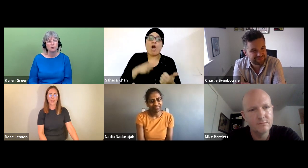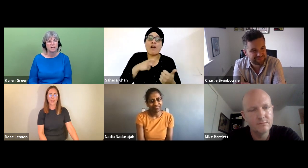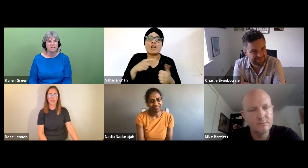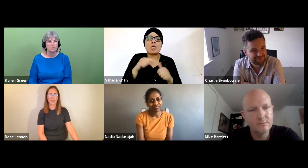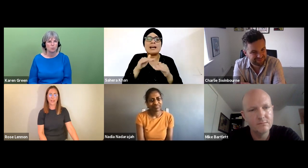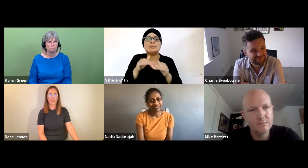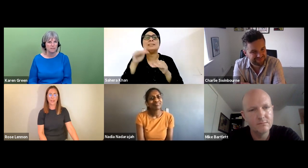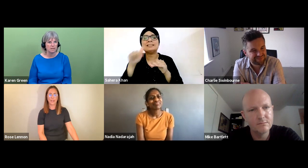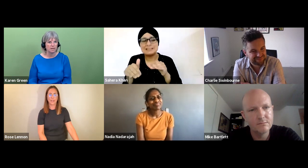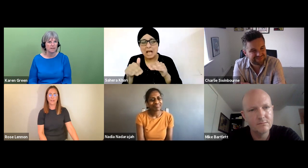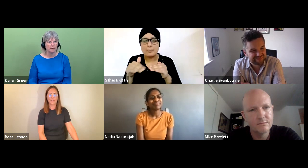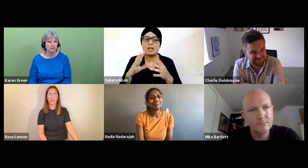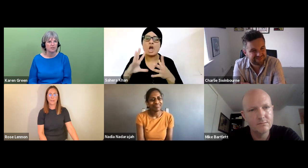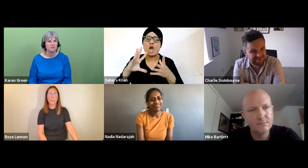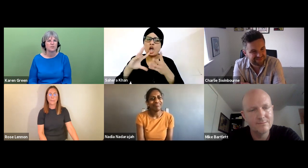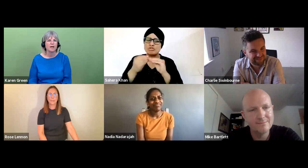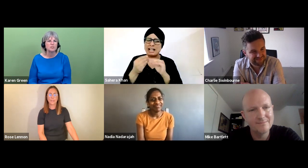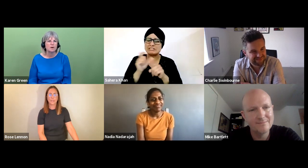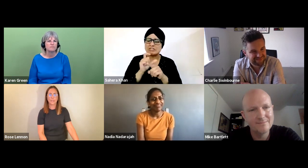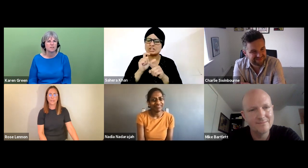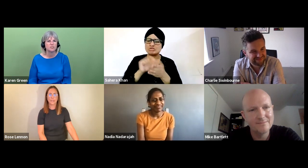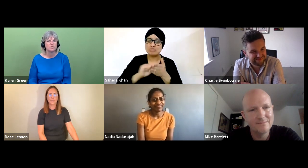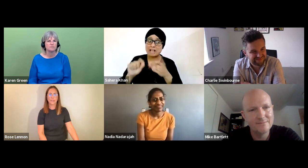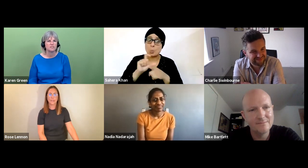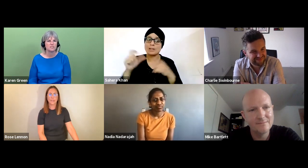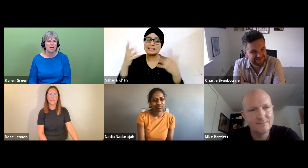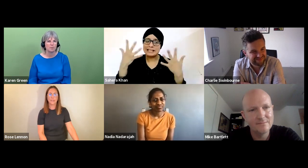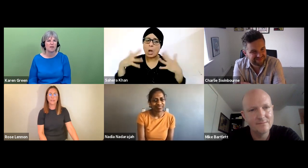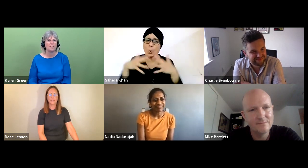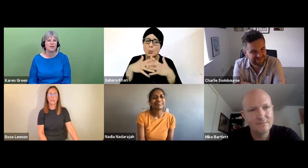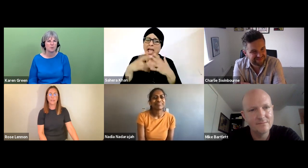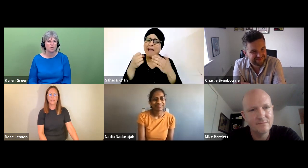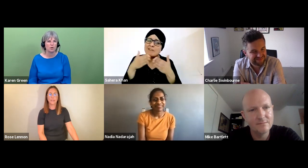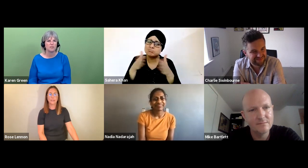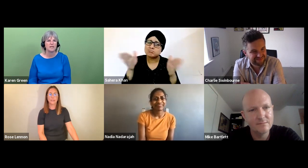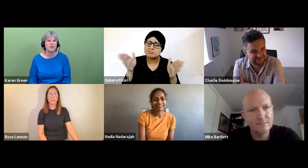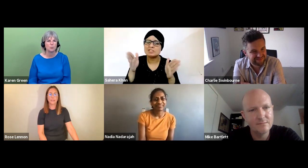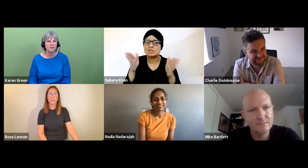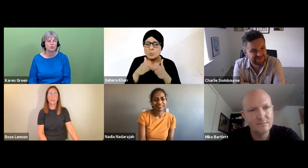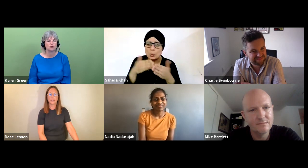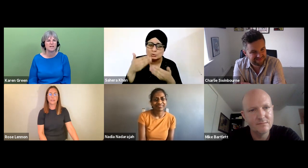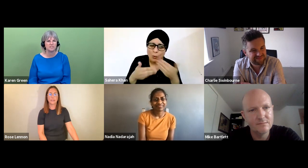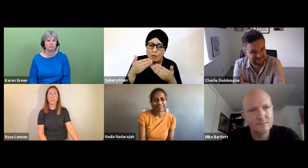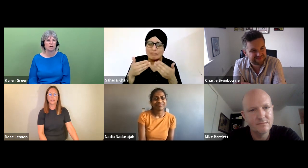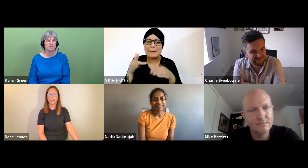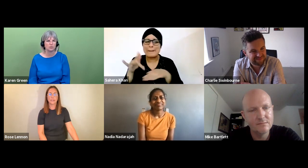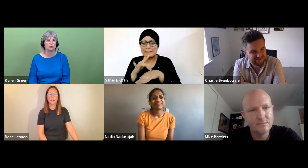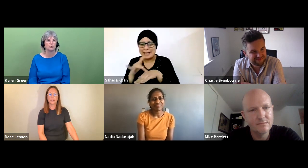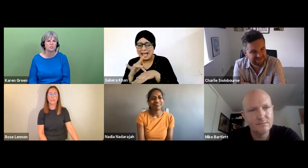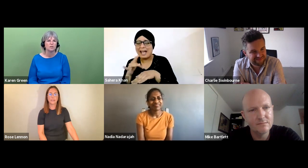saying to me, oh, I really like that. So that was my first nervous step. And then I went on a 10-week creative writing course,